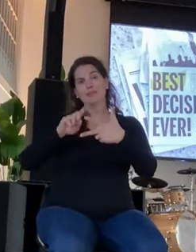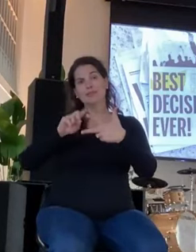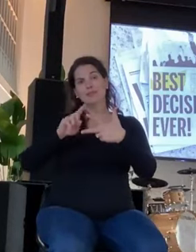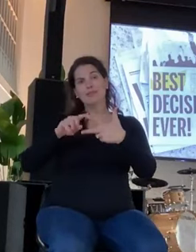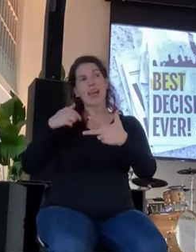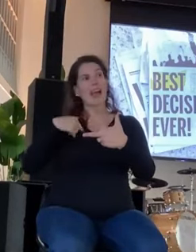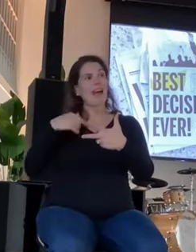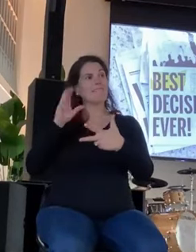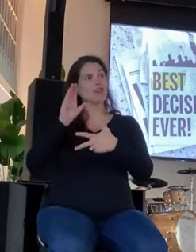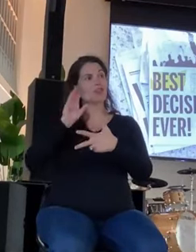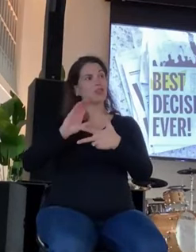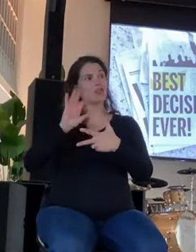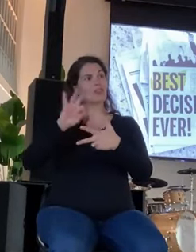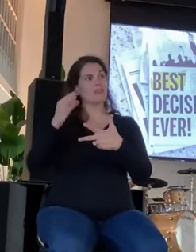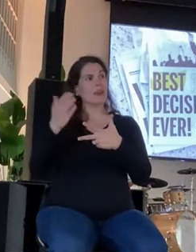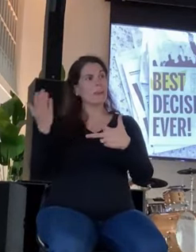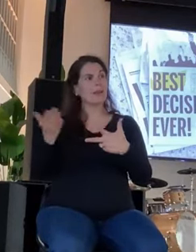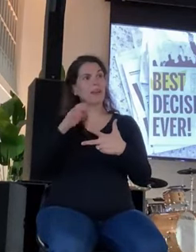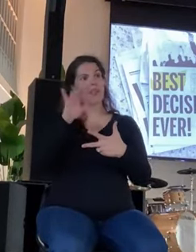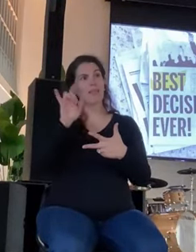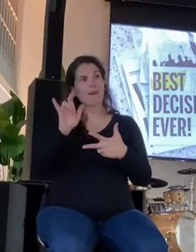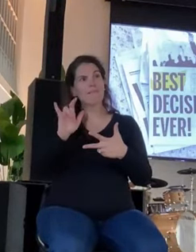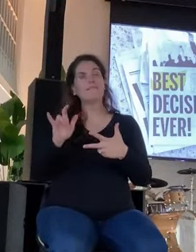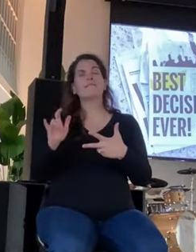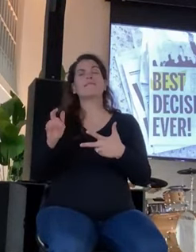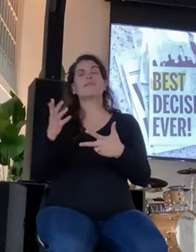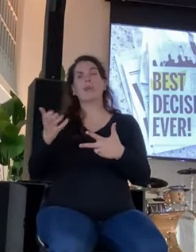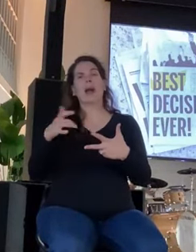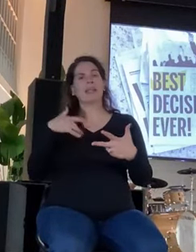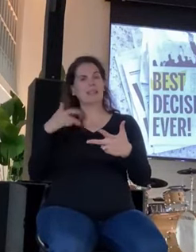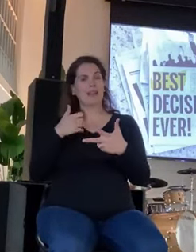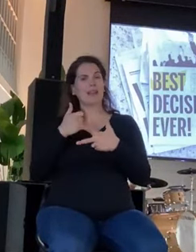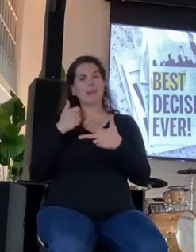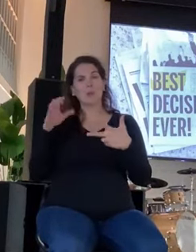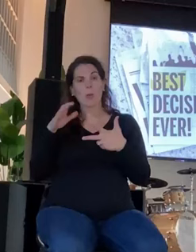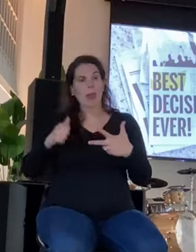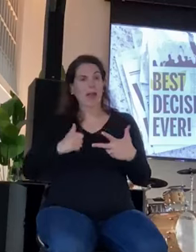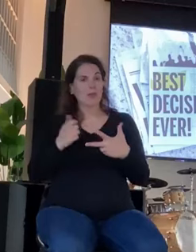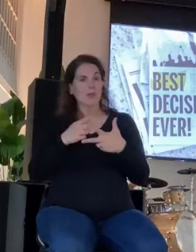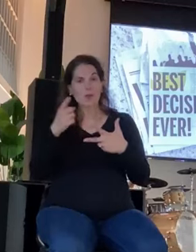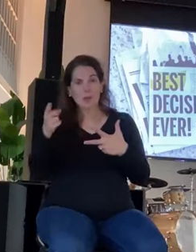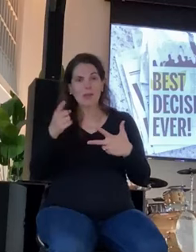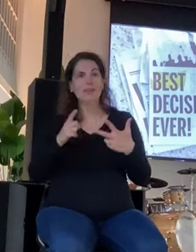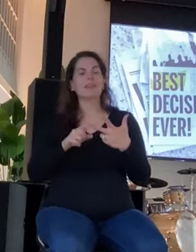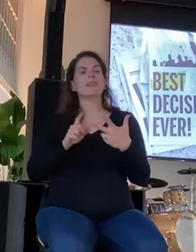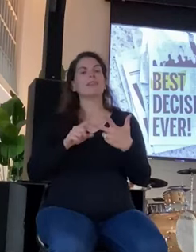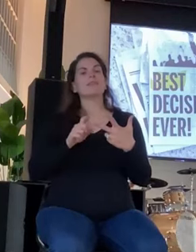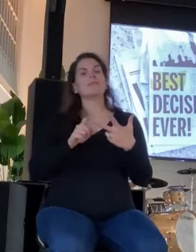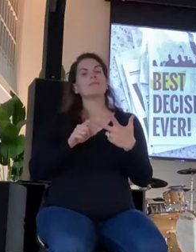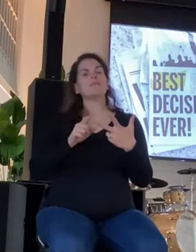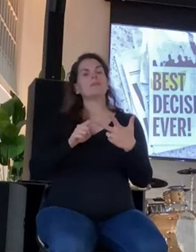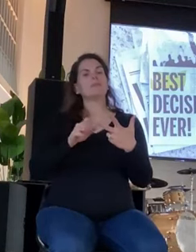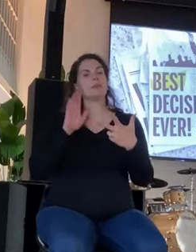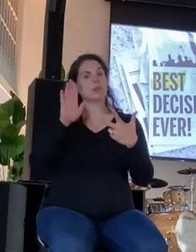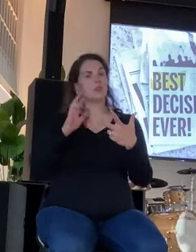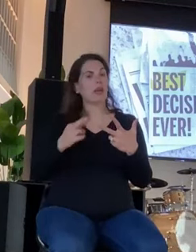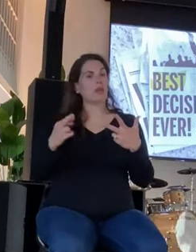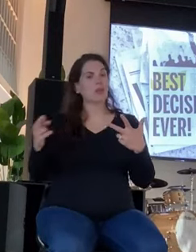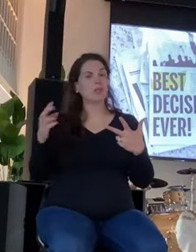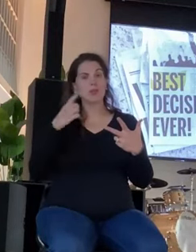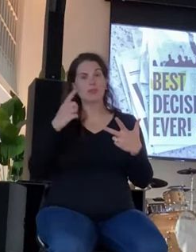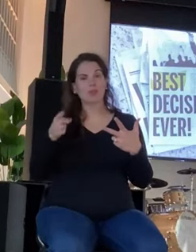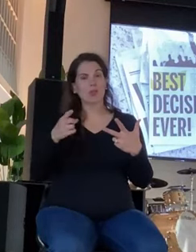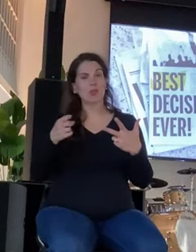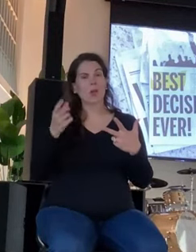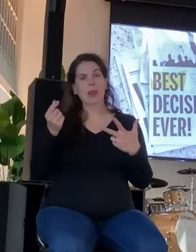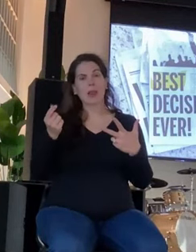that you've got a church family here who loves you so much and excited to do this journey with you as you follow Jesus. And third, we've got a great resource for